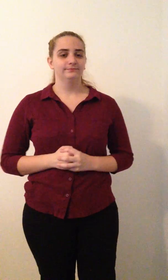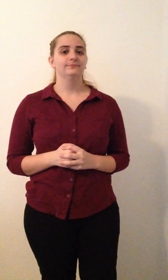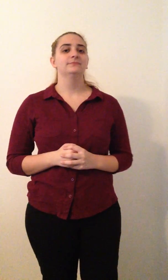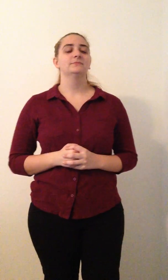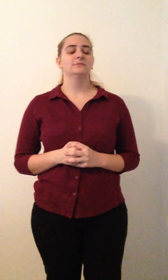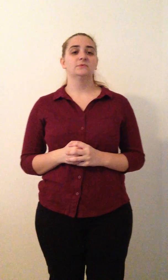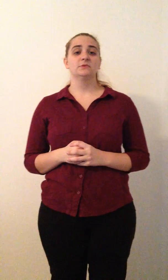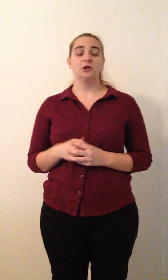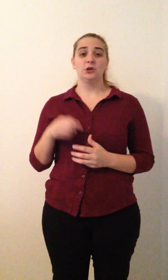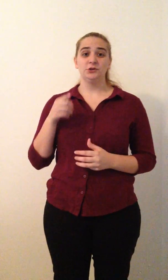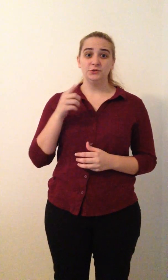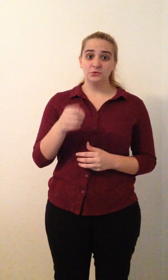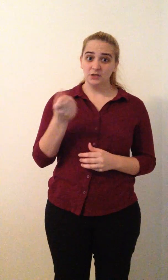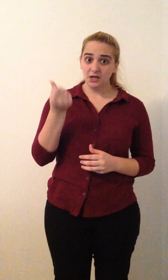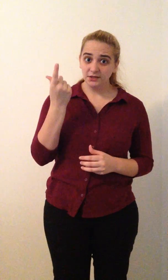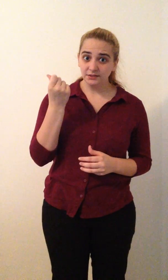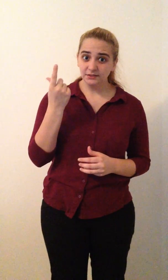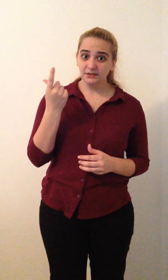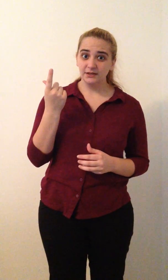but I just want to share it with you guys to keep in mind.